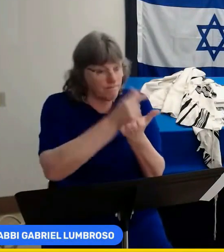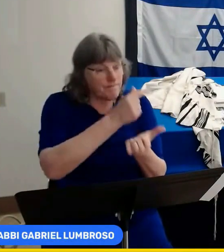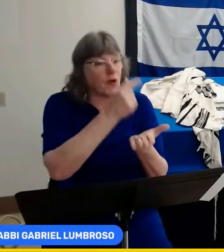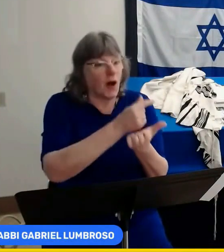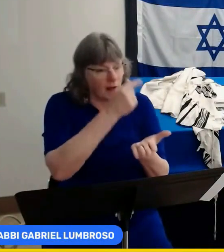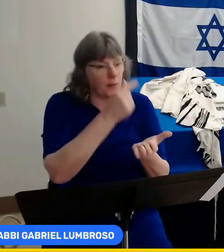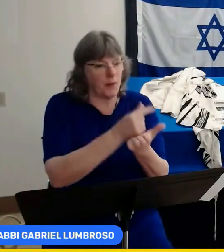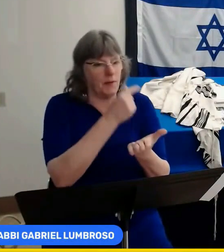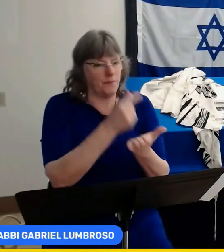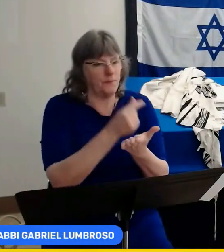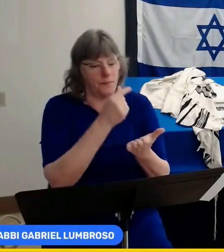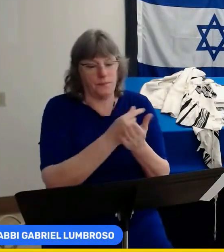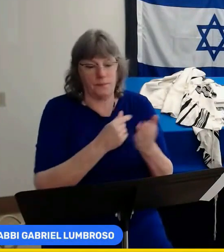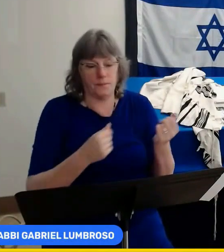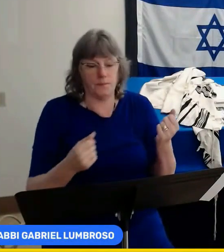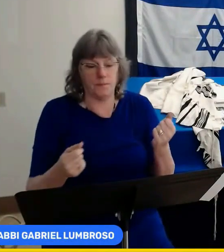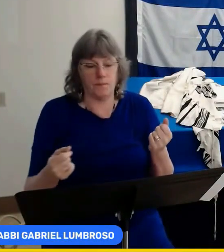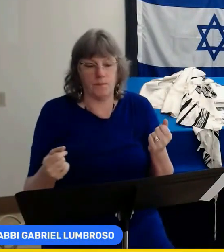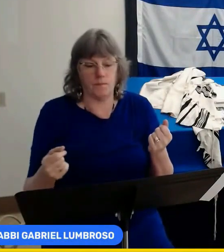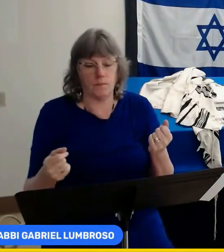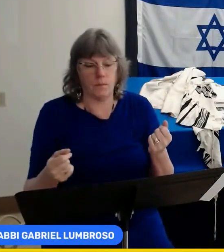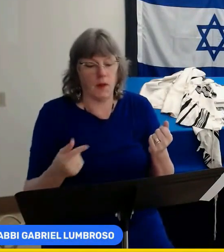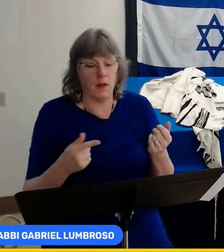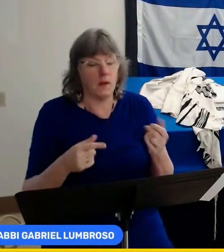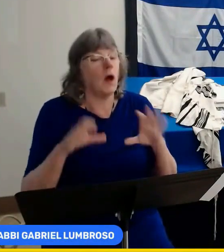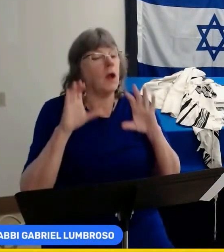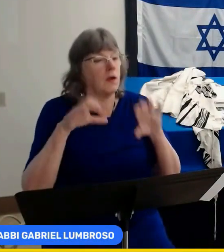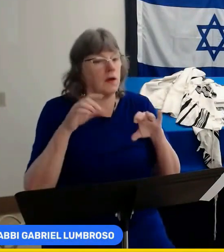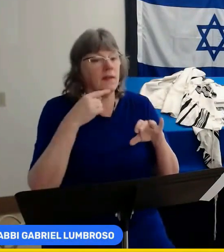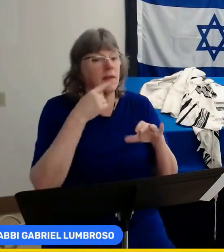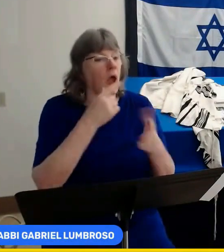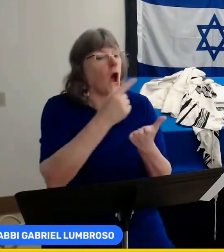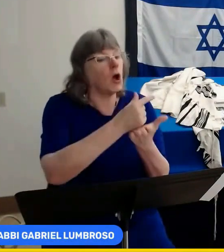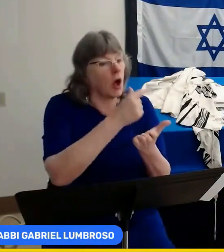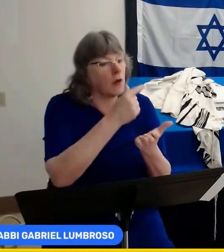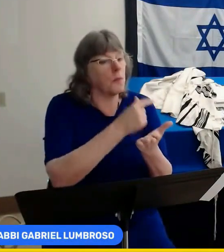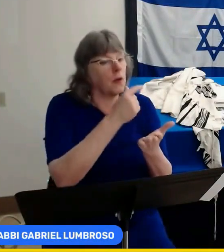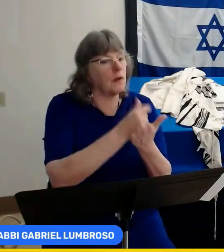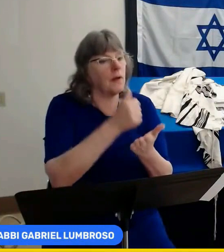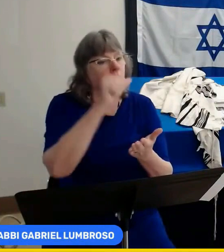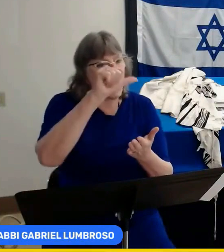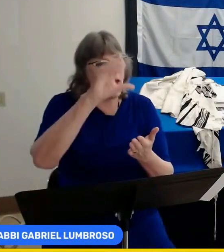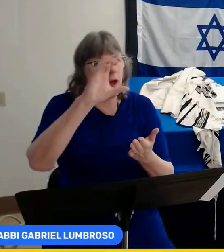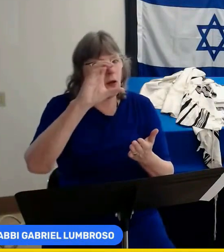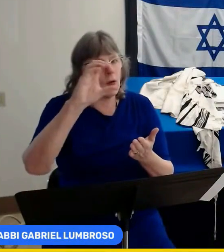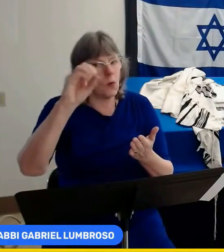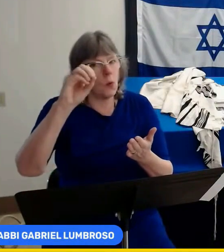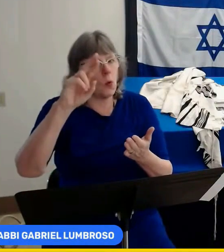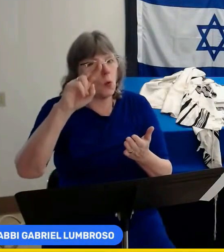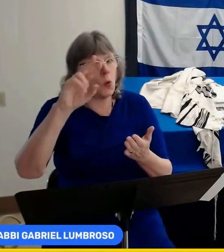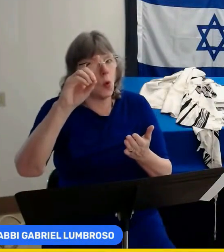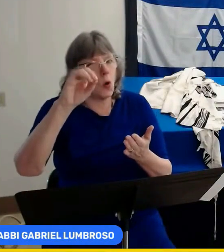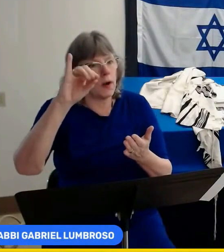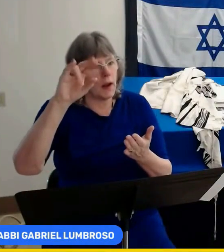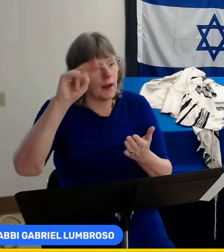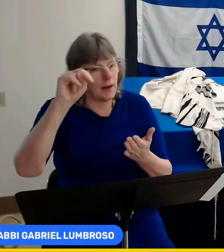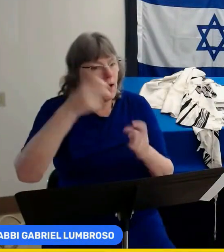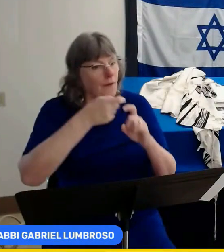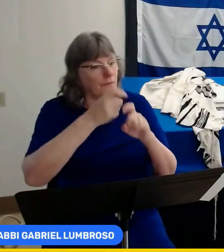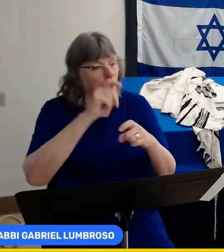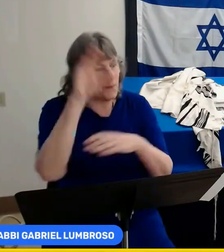Gospel. It could be called the Gospel according to Moses, where redemption came through God's mercy.